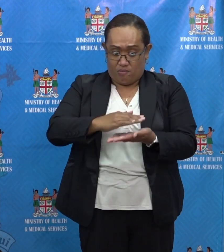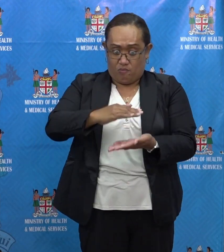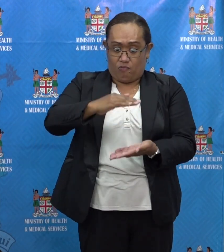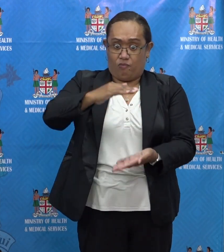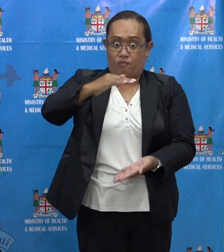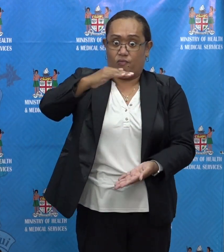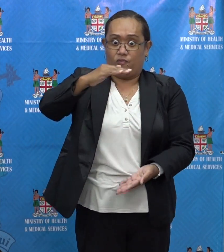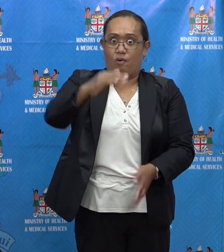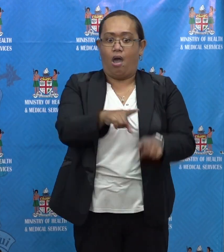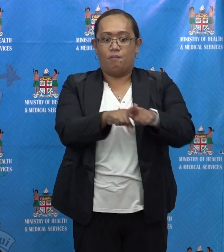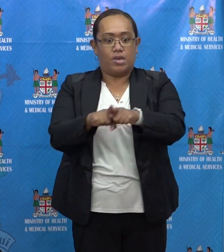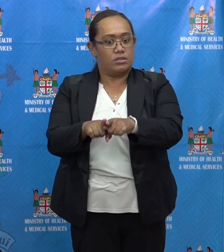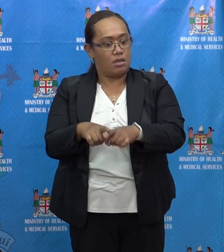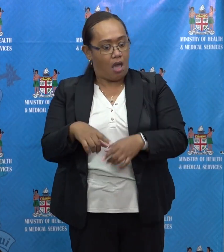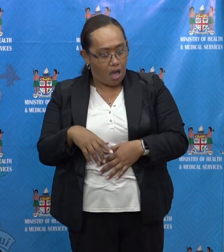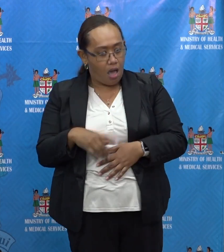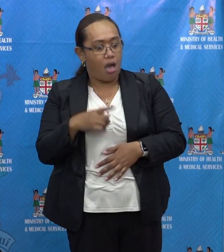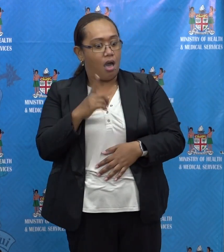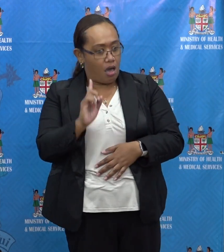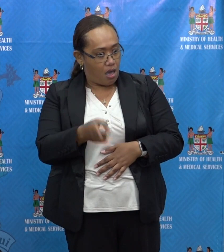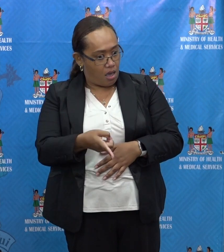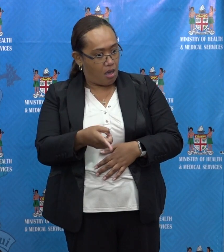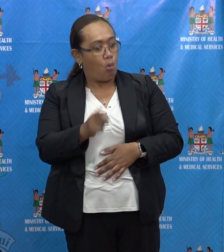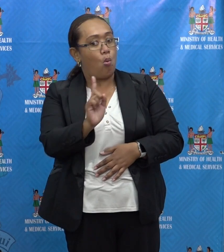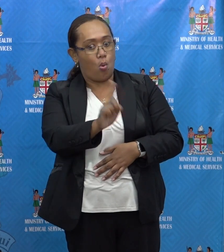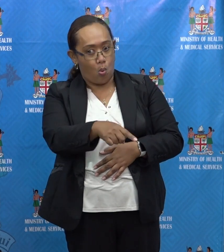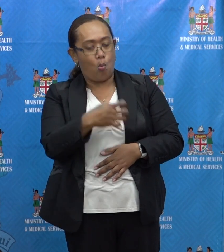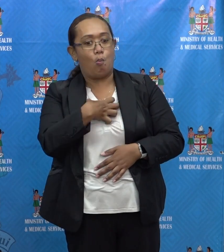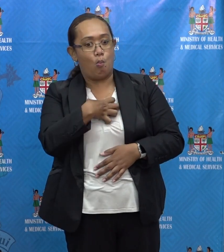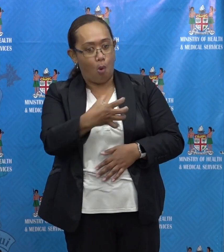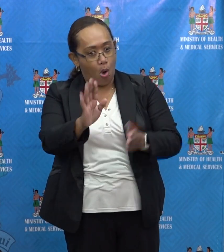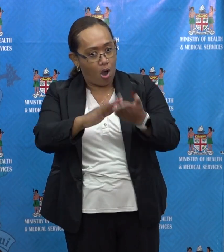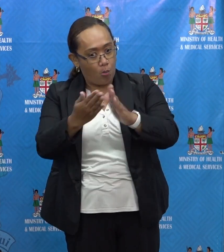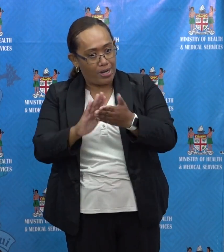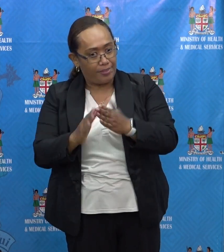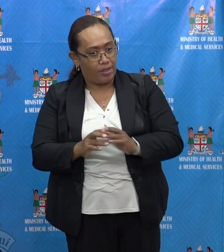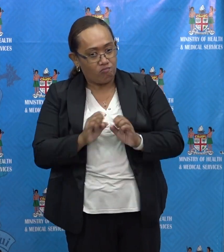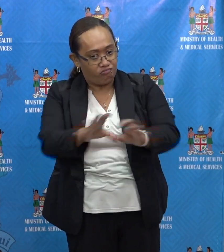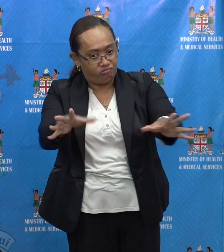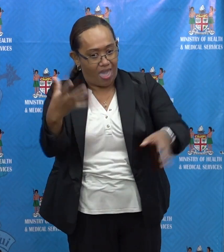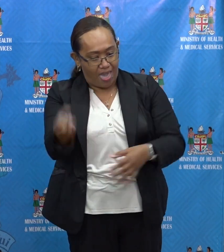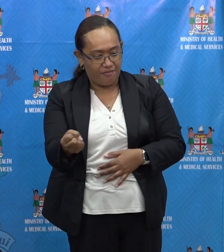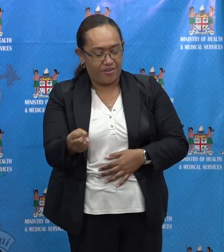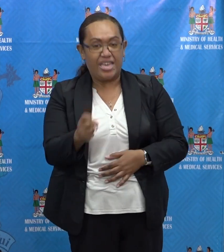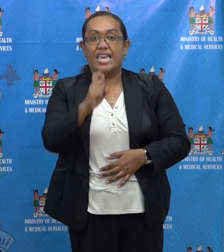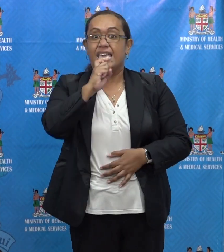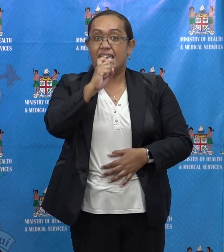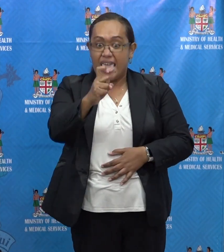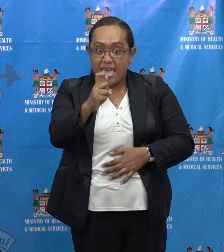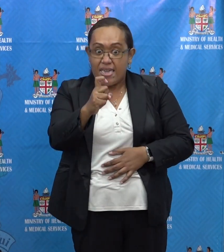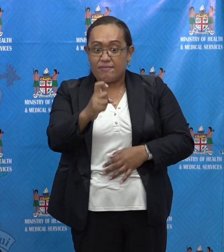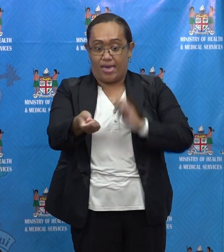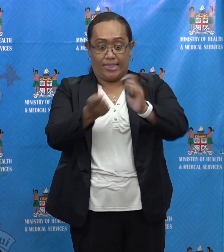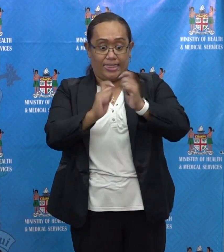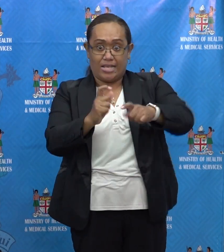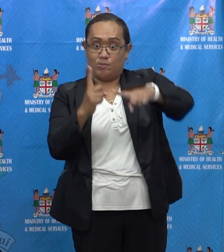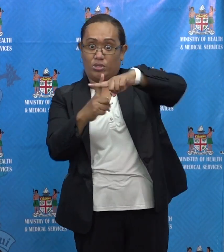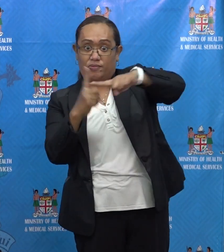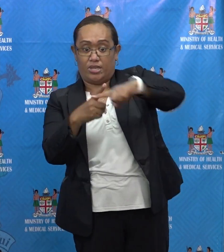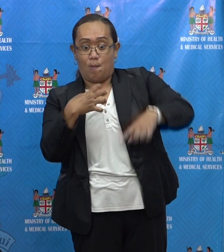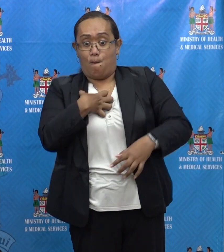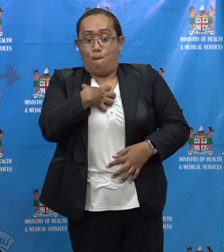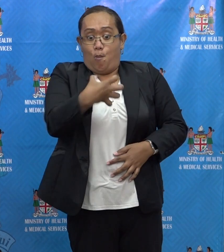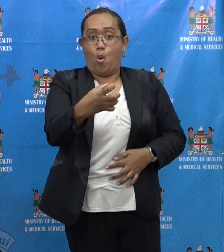that's an indication that there is more community transmission happening. If your test positivity goes above 2%, and